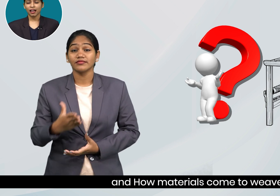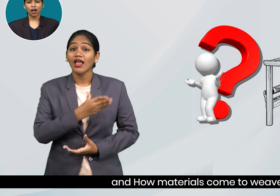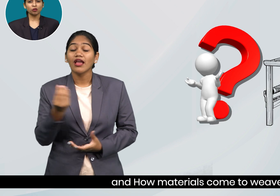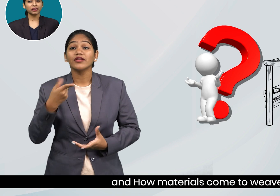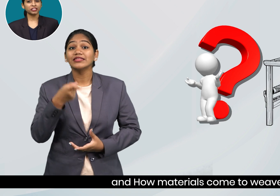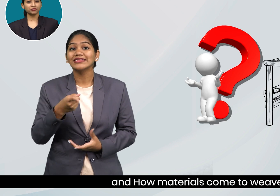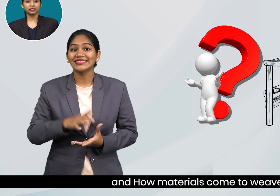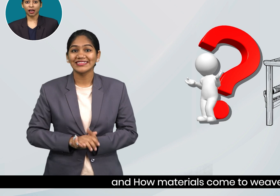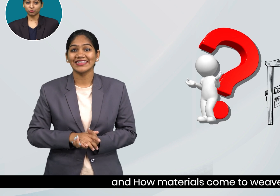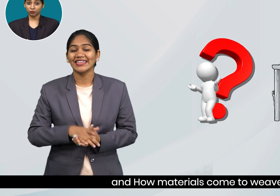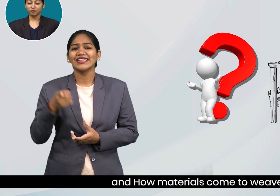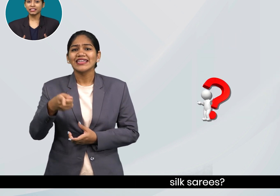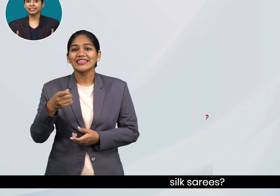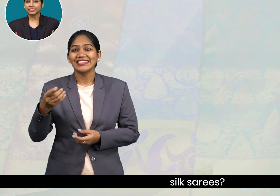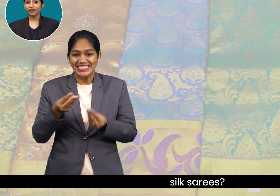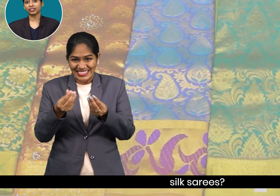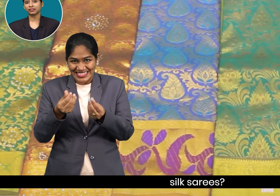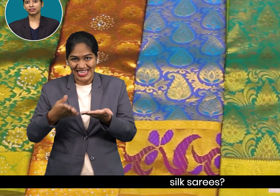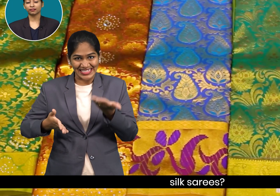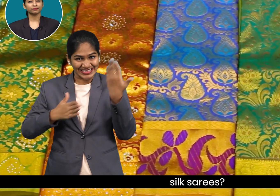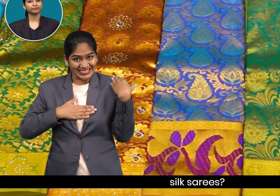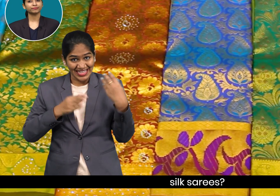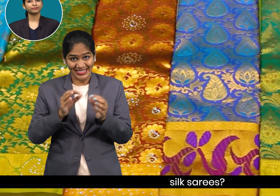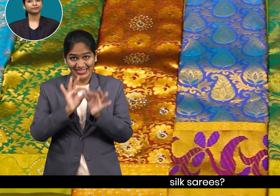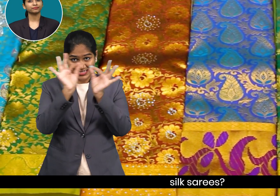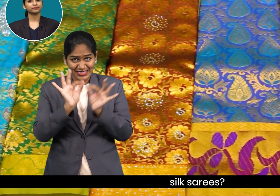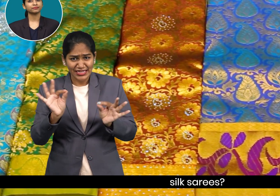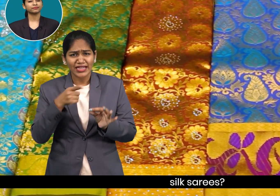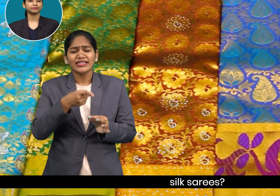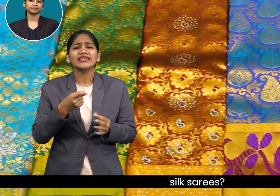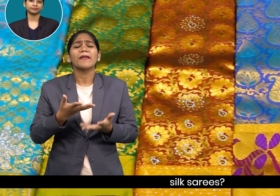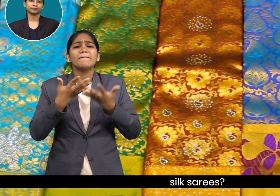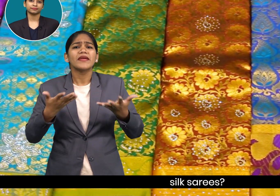And how materials come to weave silk saris?